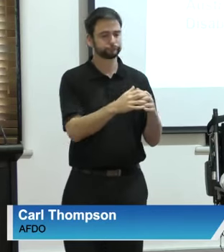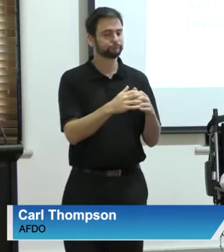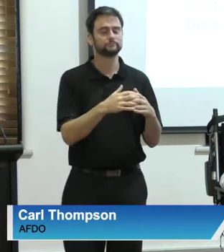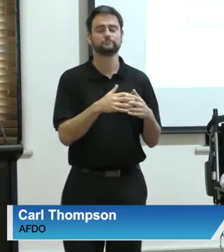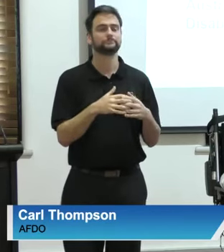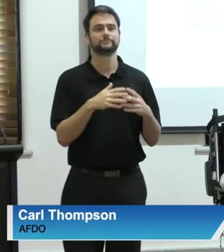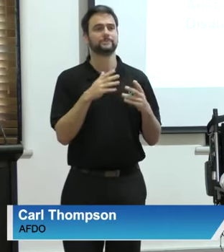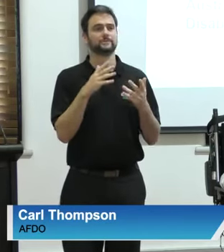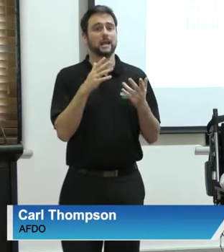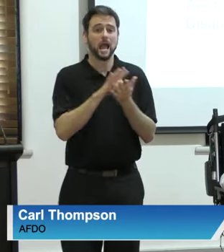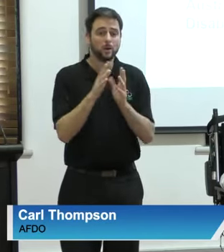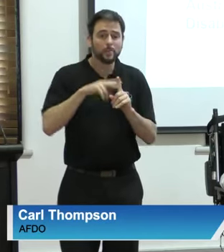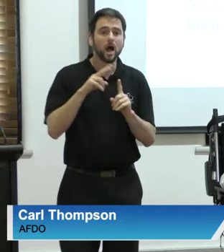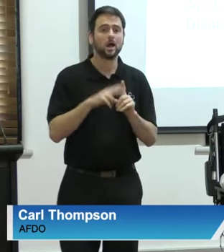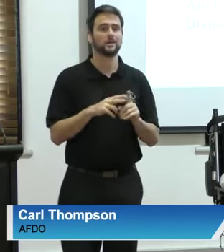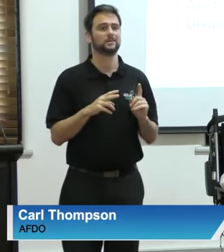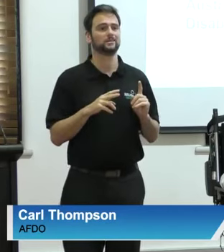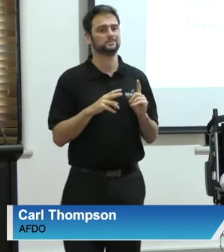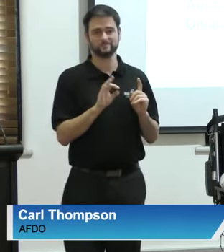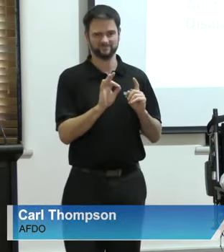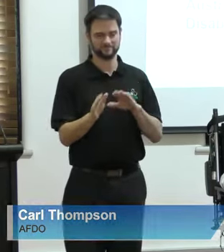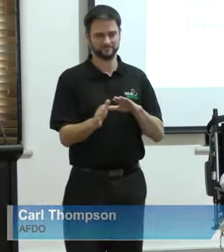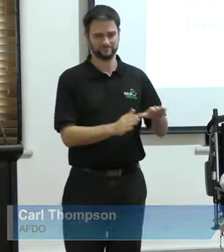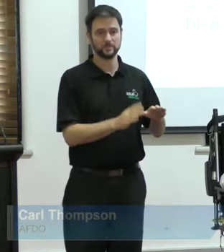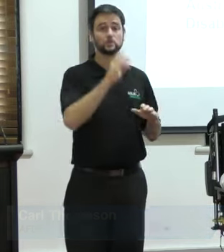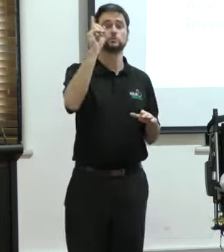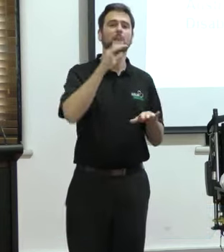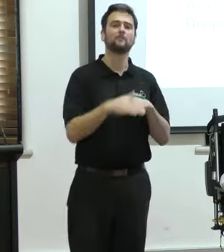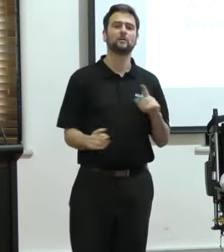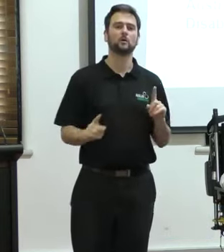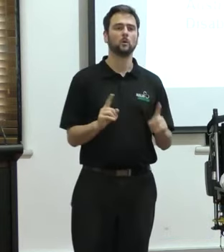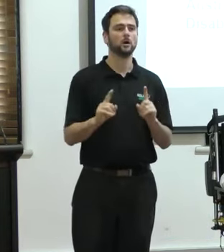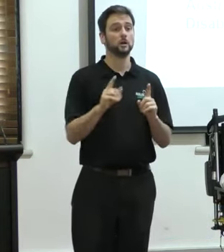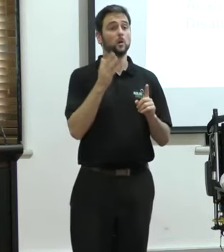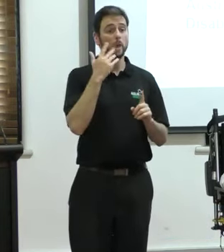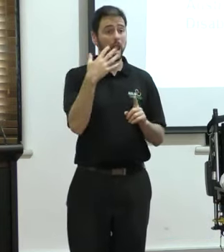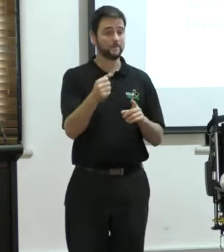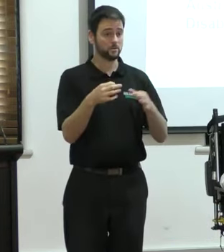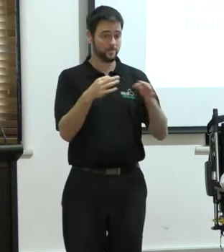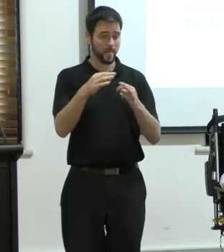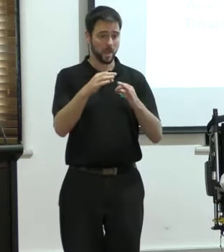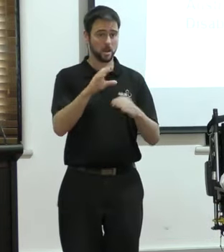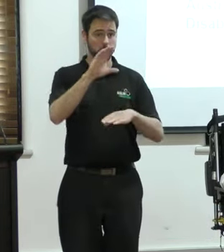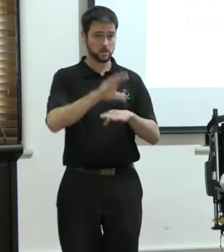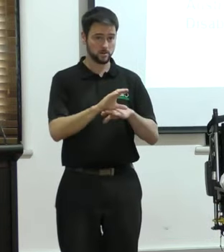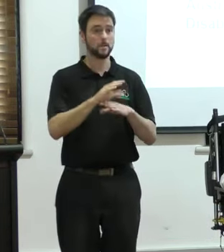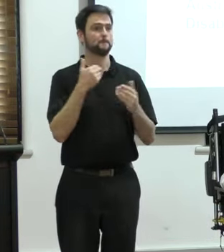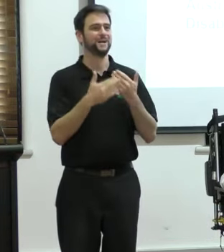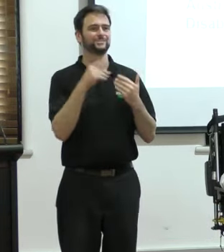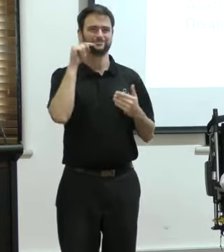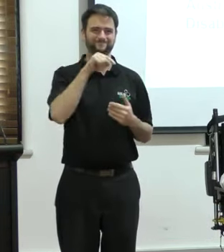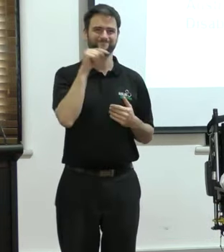about actually managing your NDIS plan. So I'm going to assume that you've already